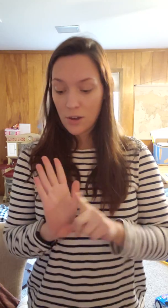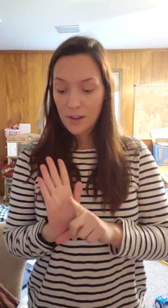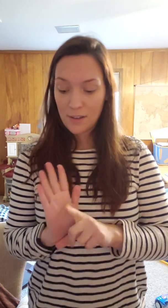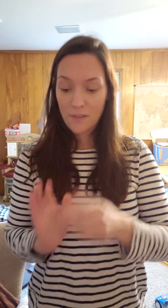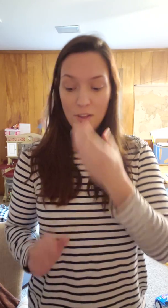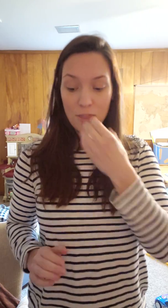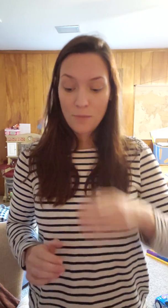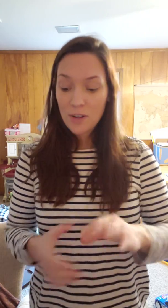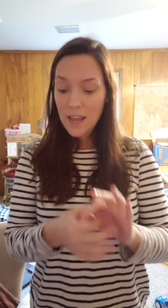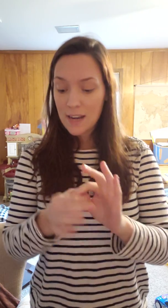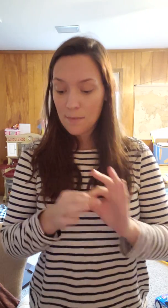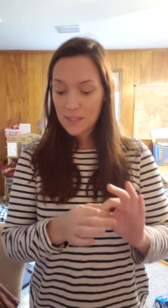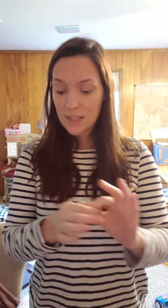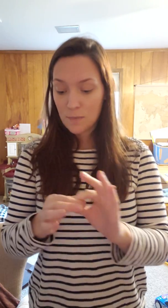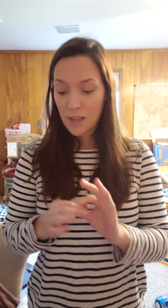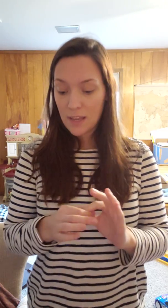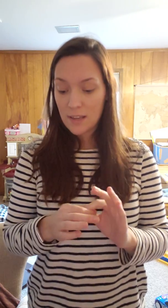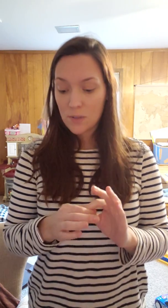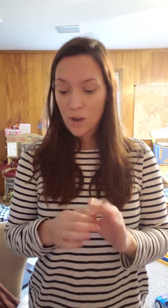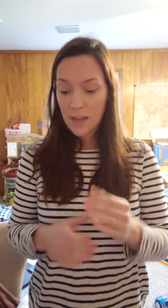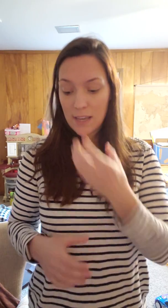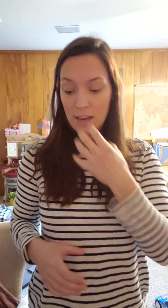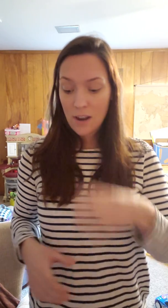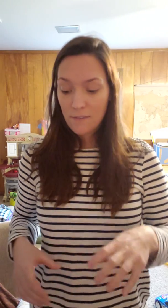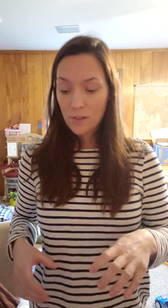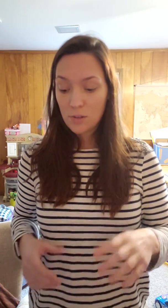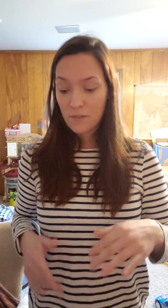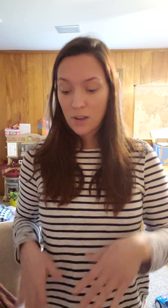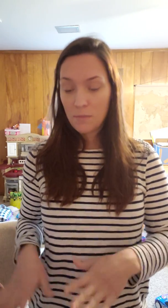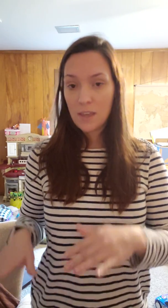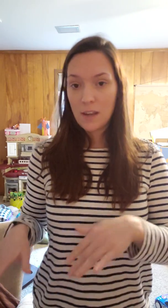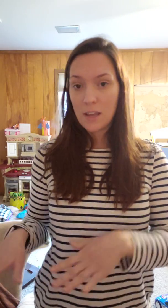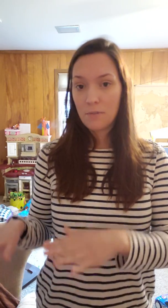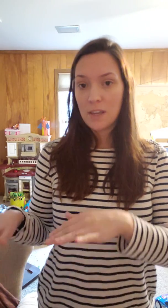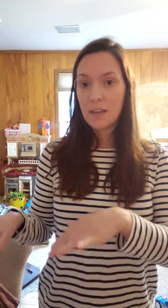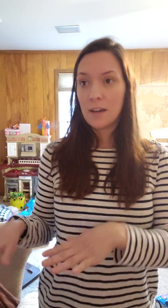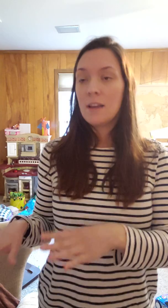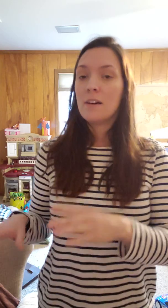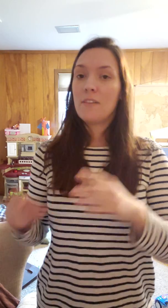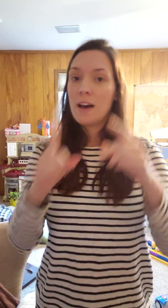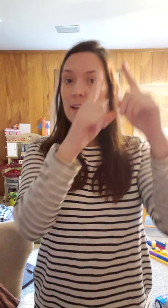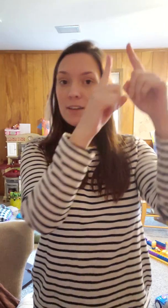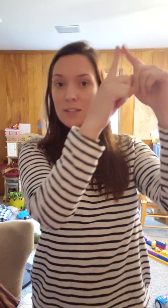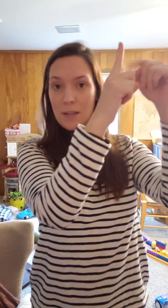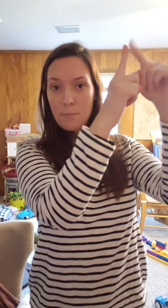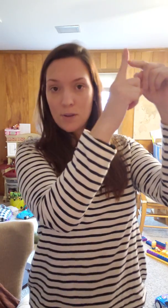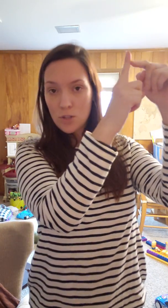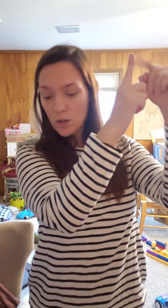of thermodynamics it explains why heat flows from an area of higher temperature